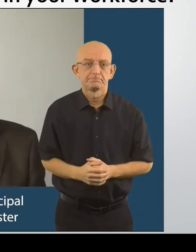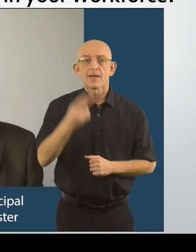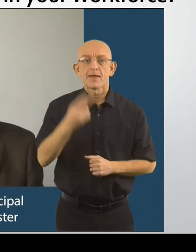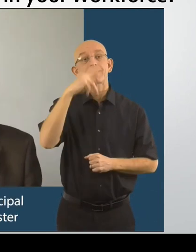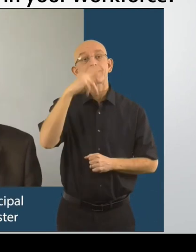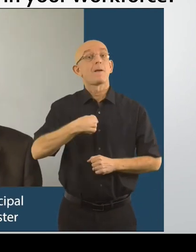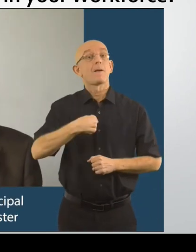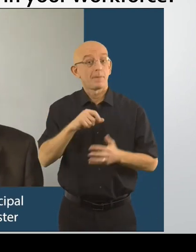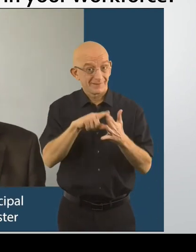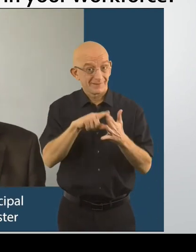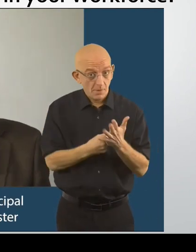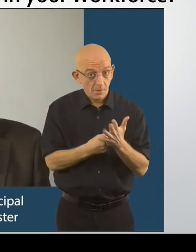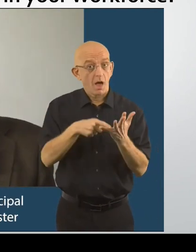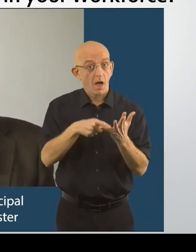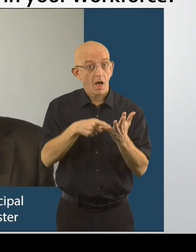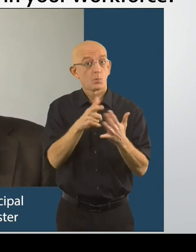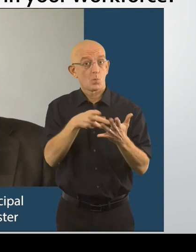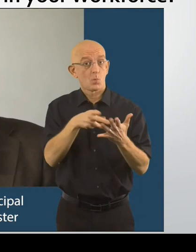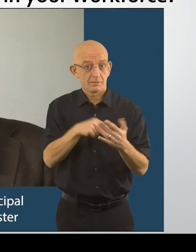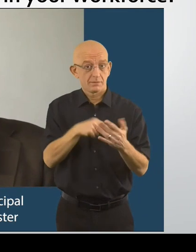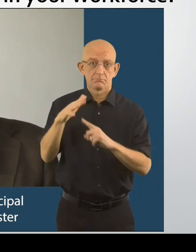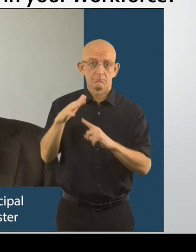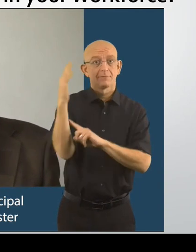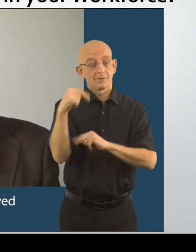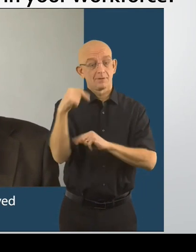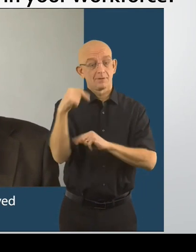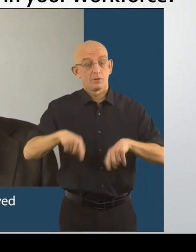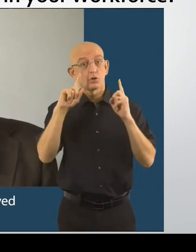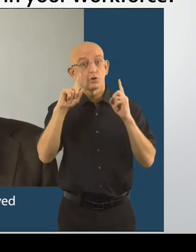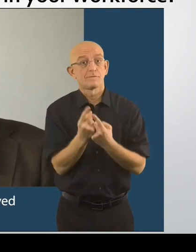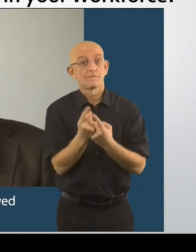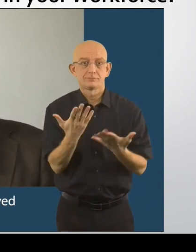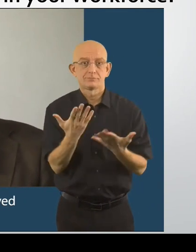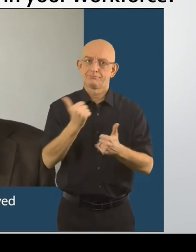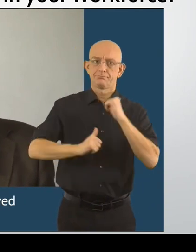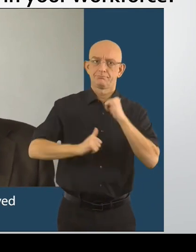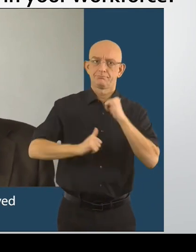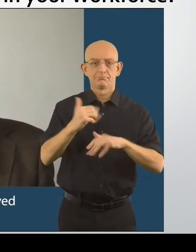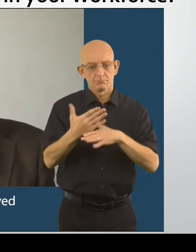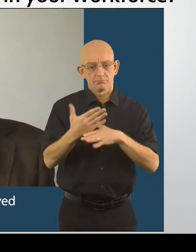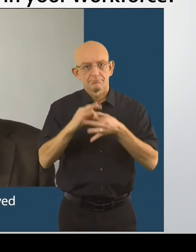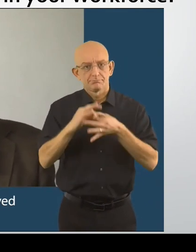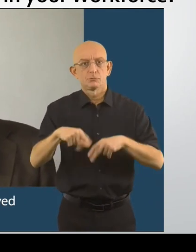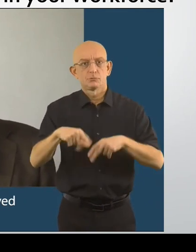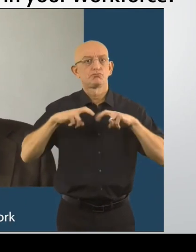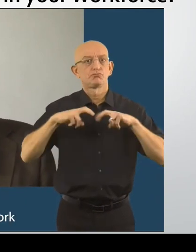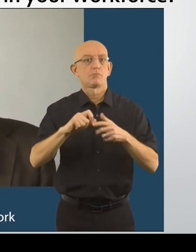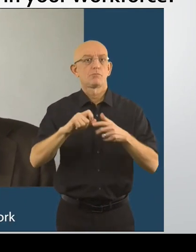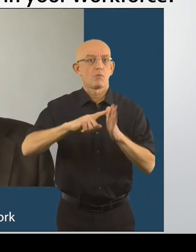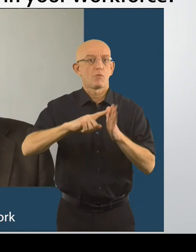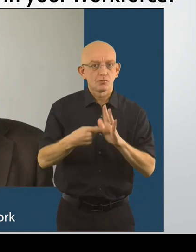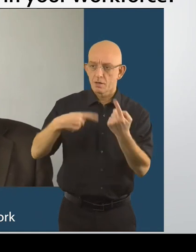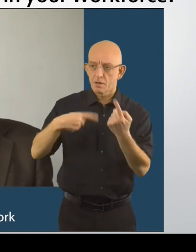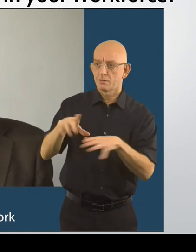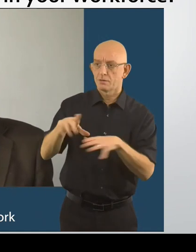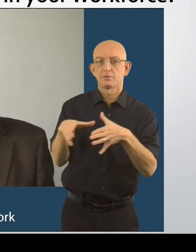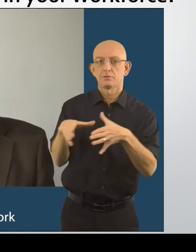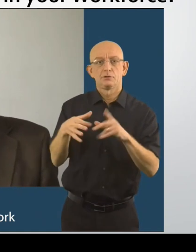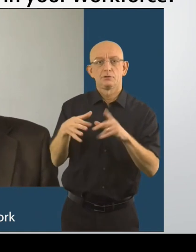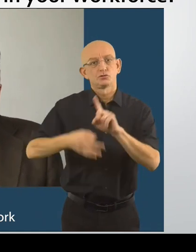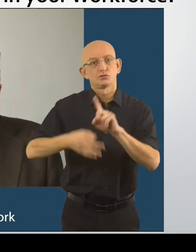My name is Peter Unwin, I'm a Principal Lecturer at the University of Worcester, and I was very pleased to be involved in this research project with colleagues